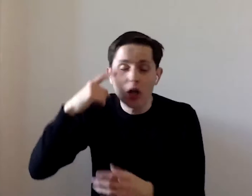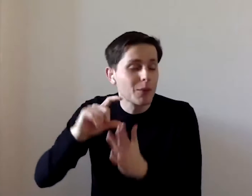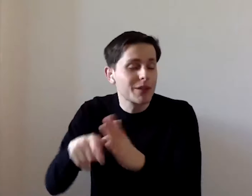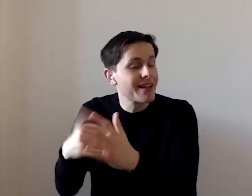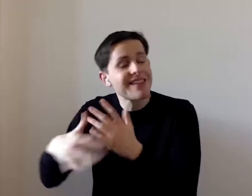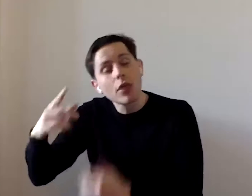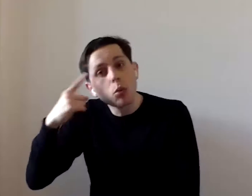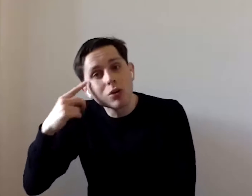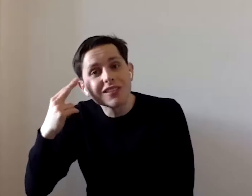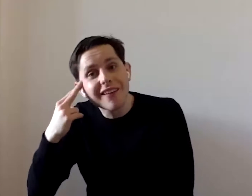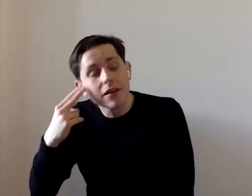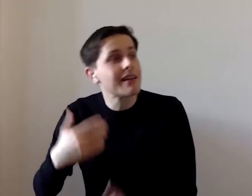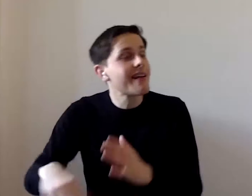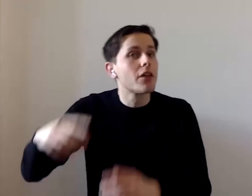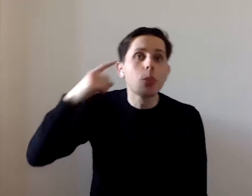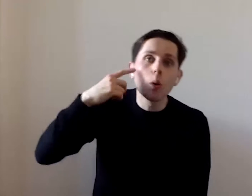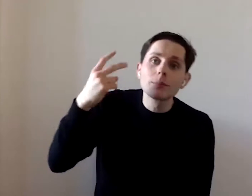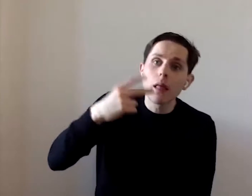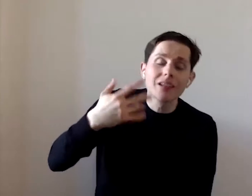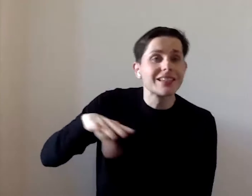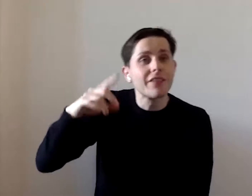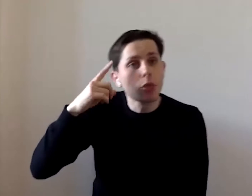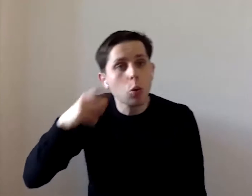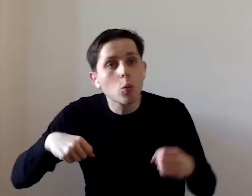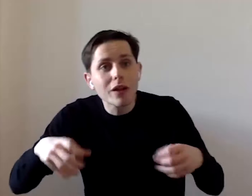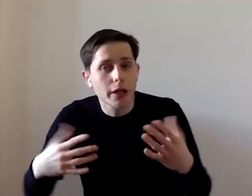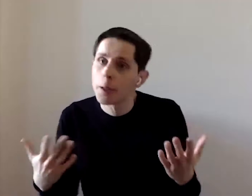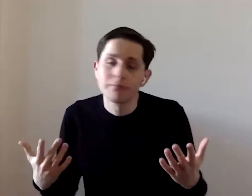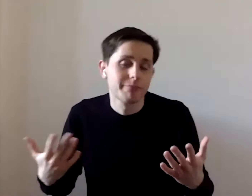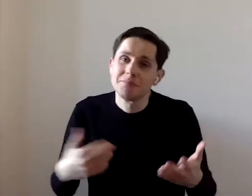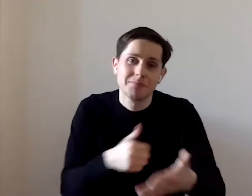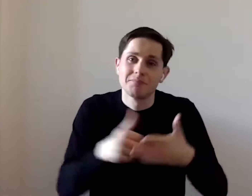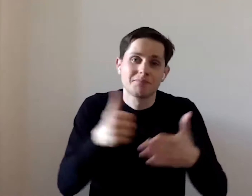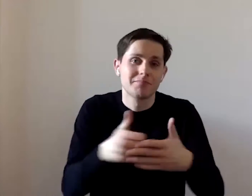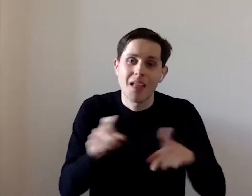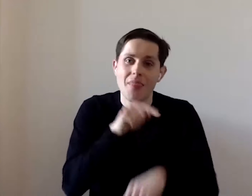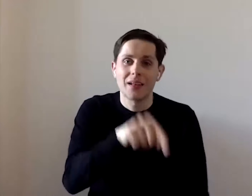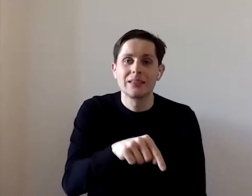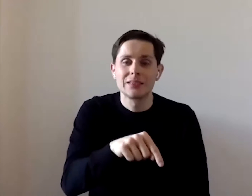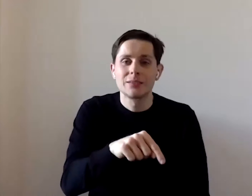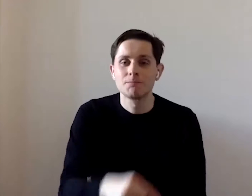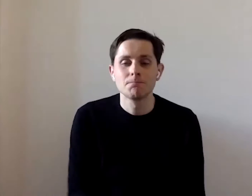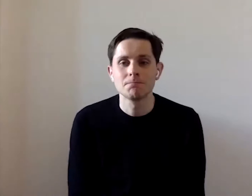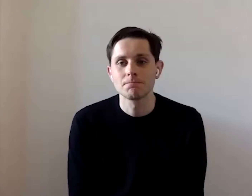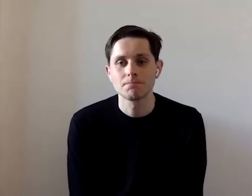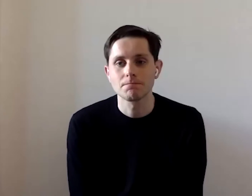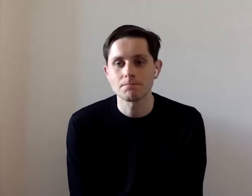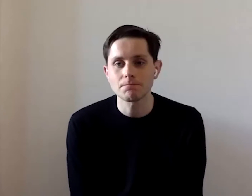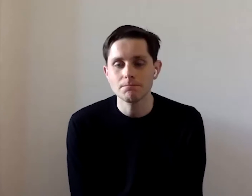people and companies and organizations have not thought about disabled people, or they've